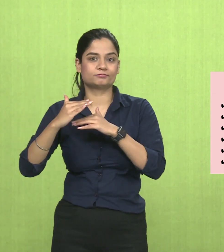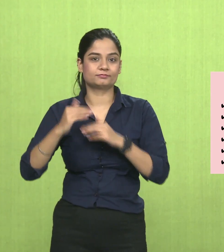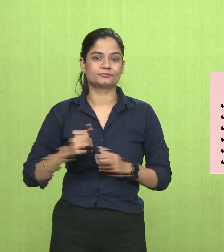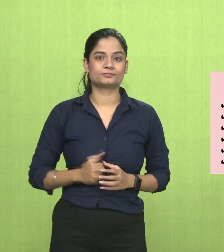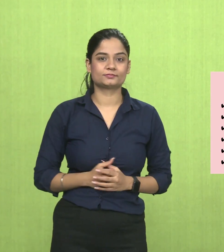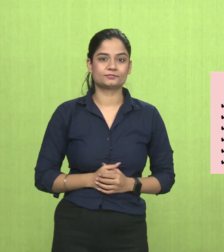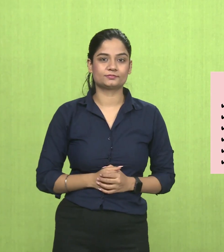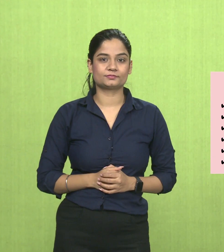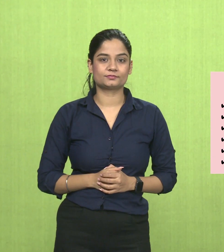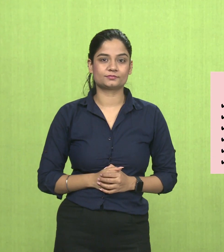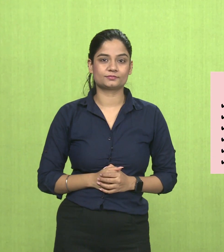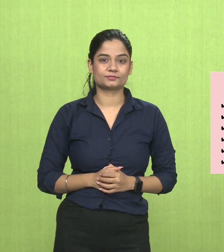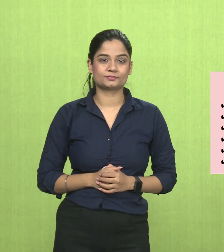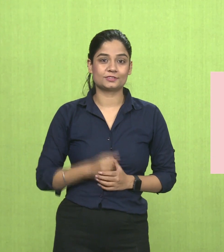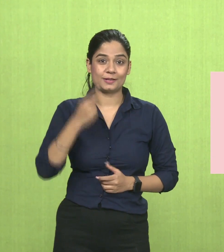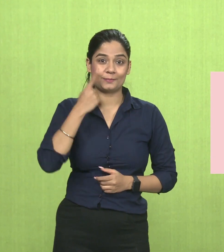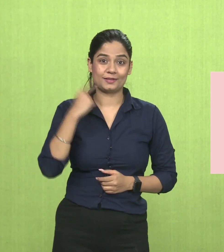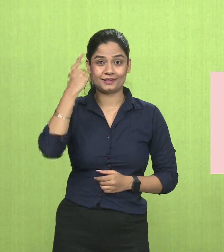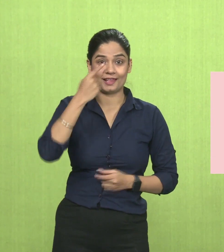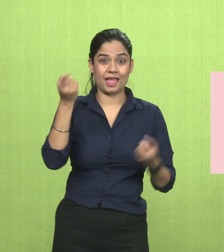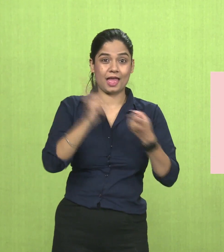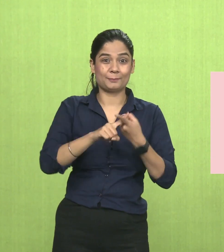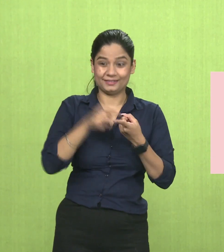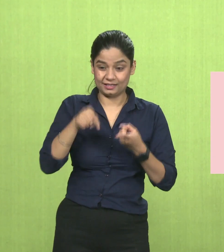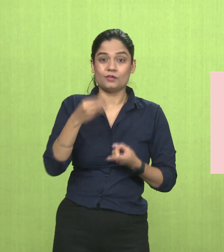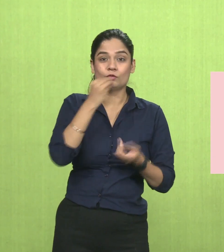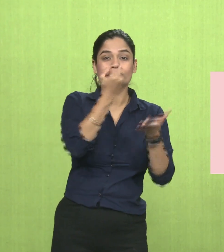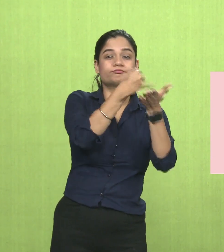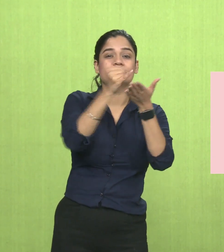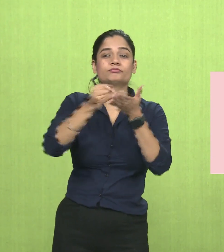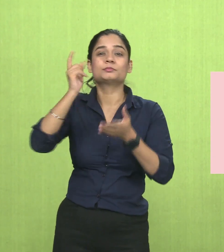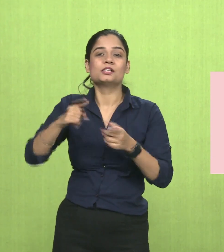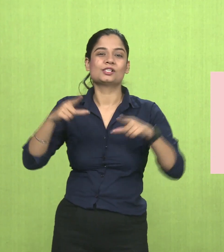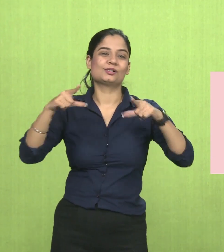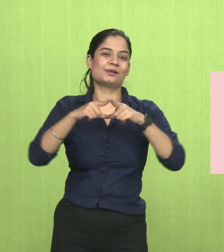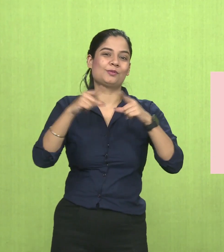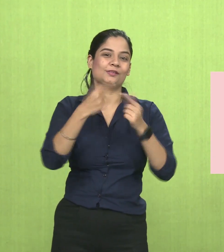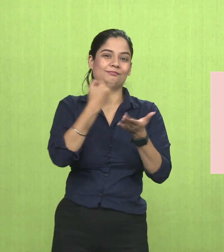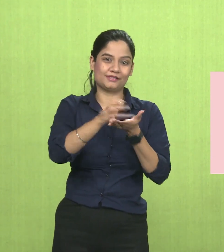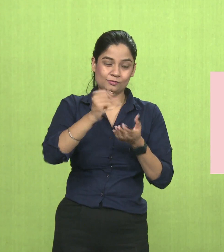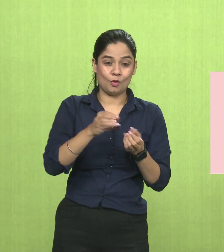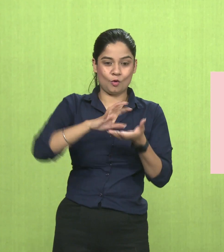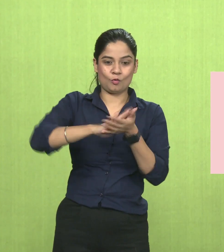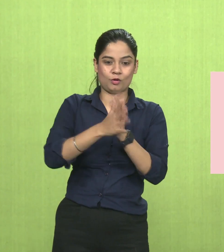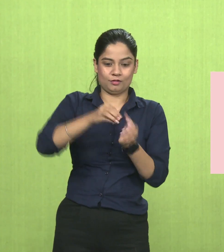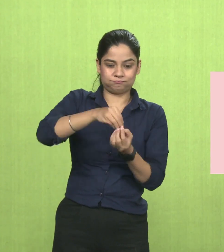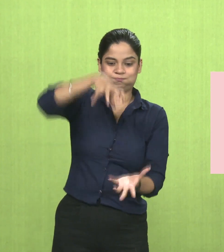helps in reducing jaundice. Foods that should not be taken during jaundice is fried food like